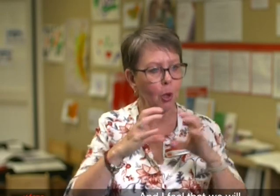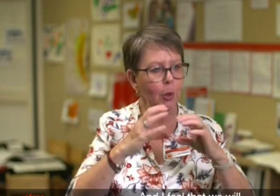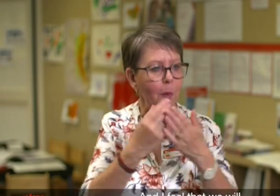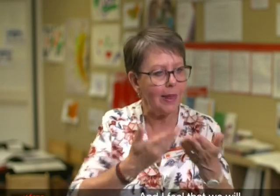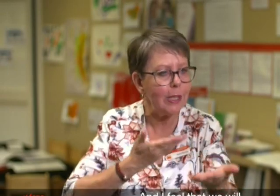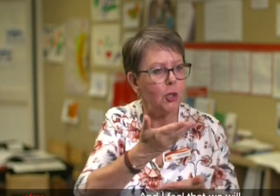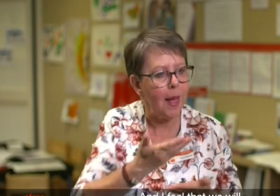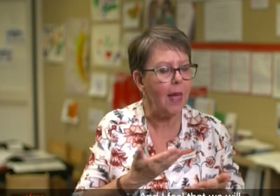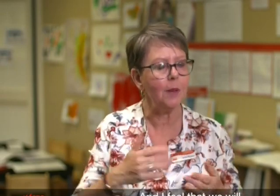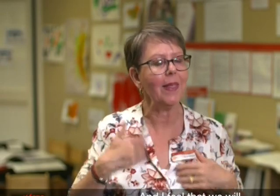What is that?